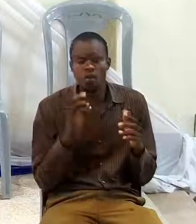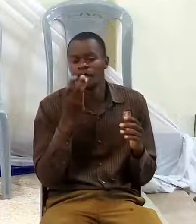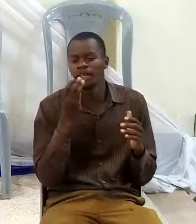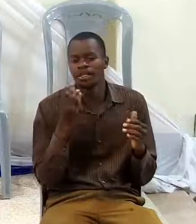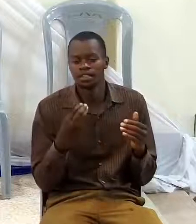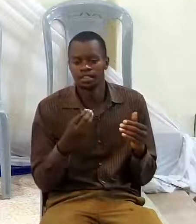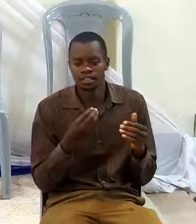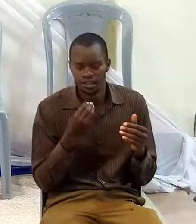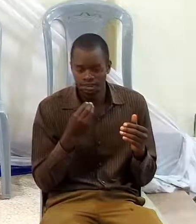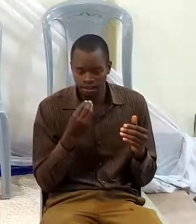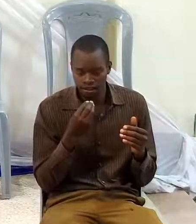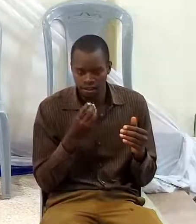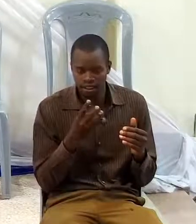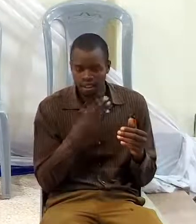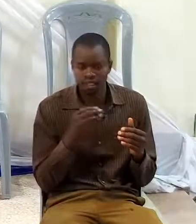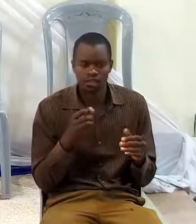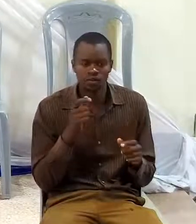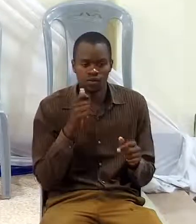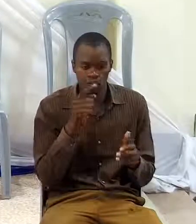that so much.